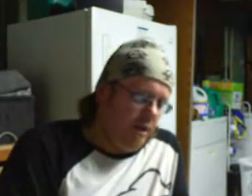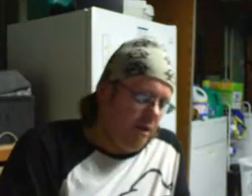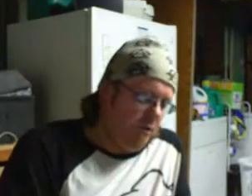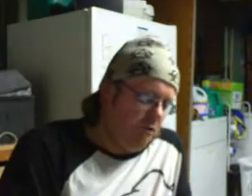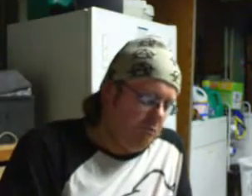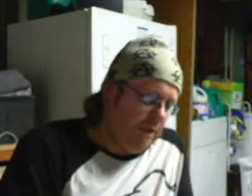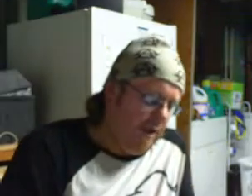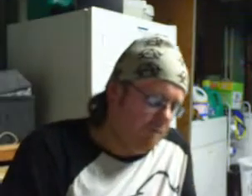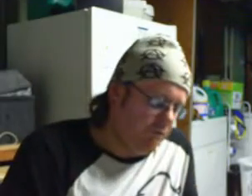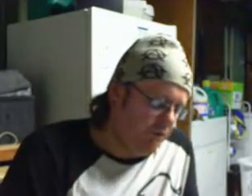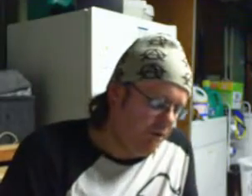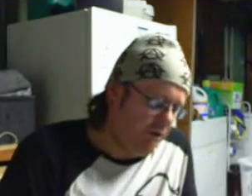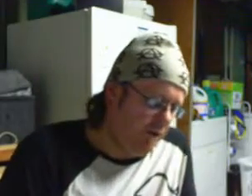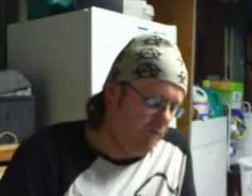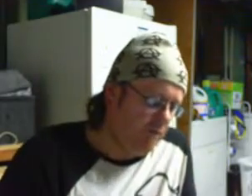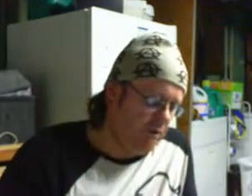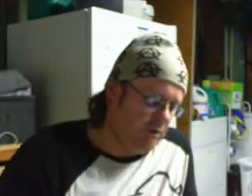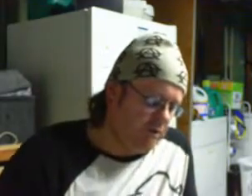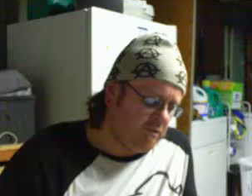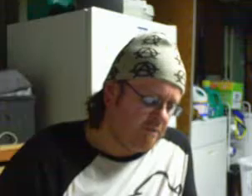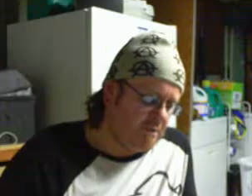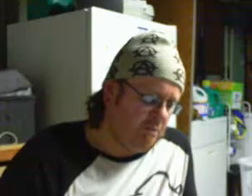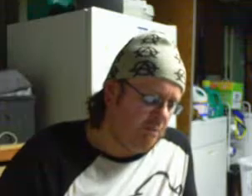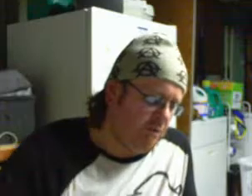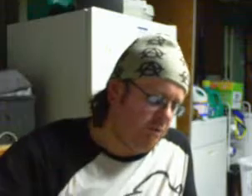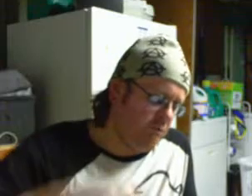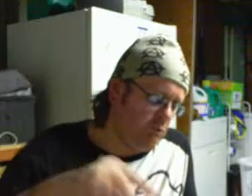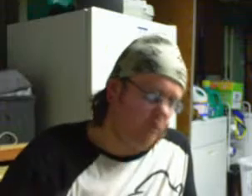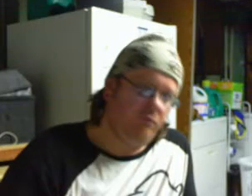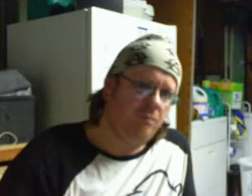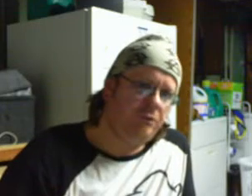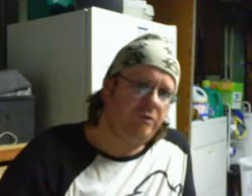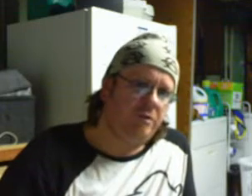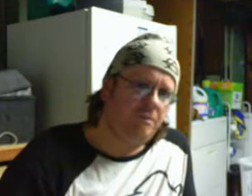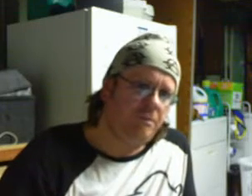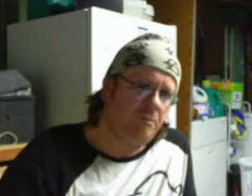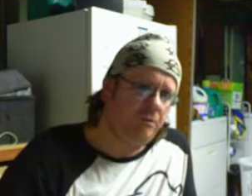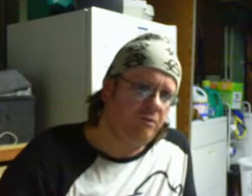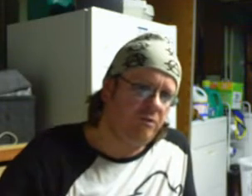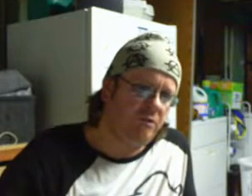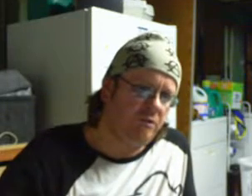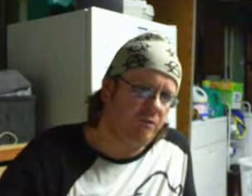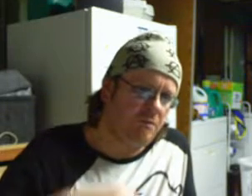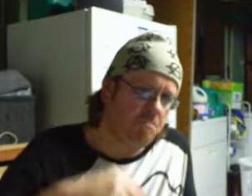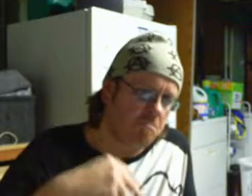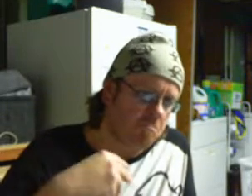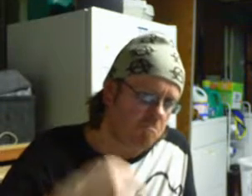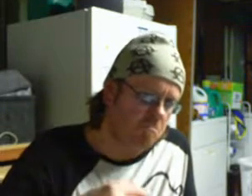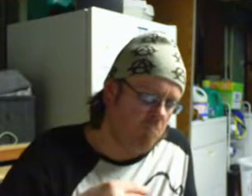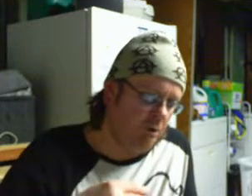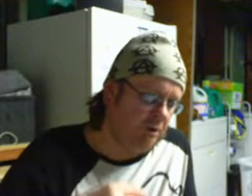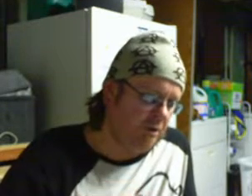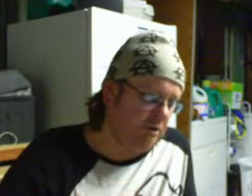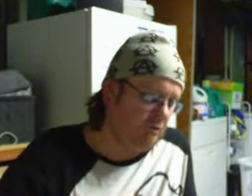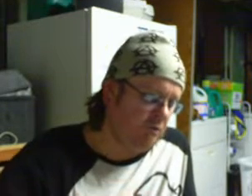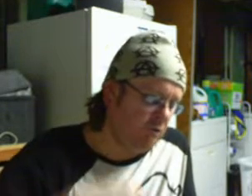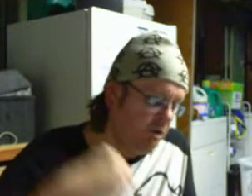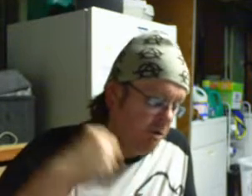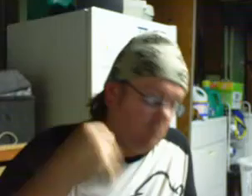so we have this idea of, is there wisdom to Solomon, or is it just marketing? Is it just, if we